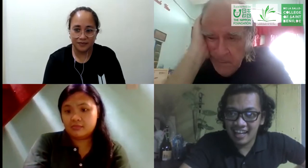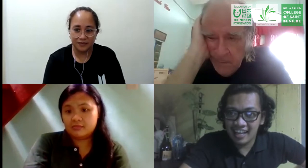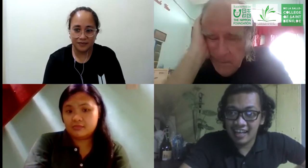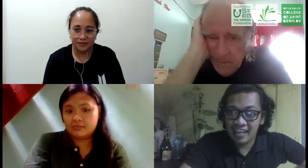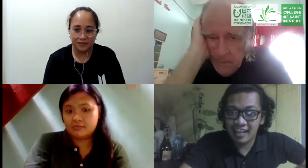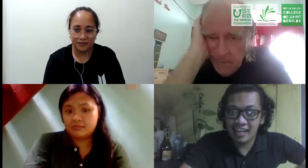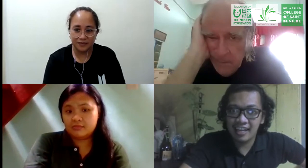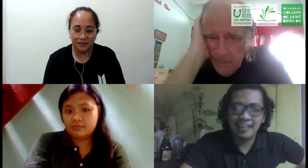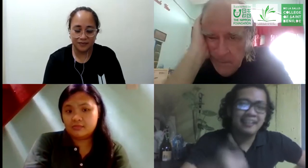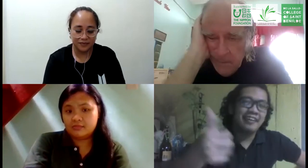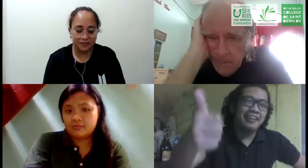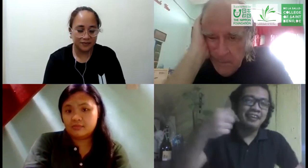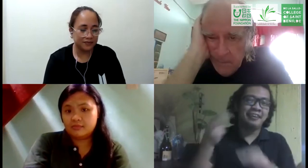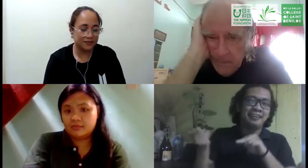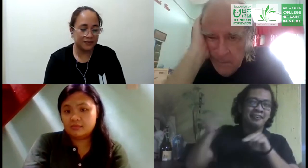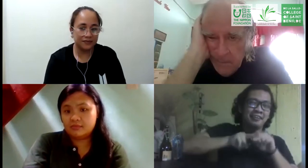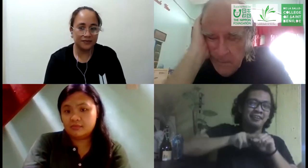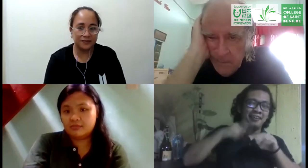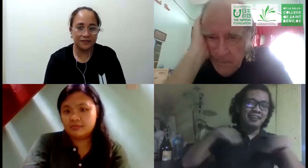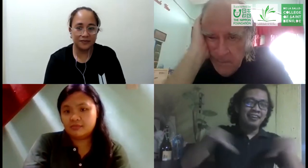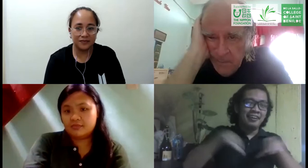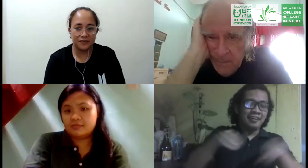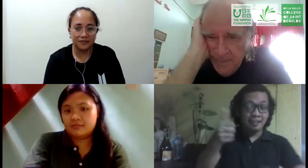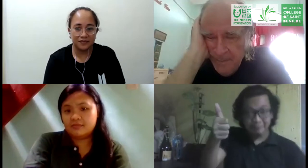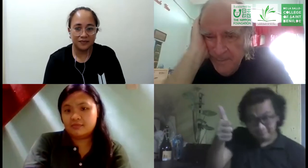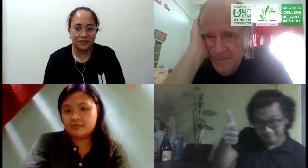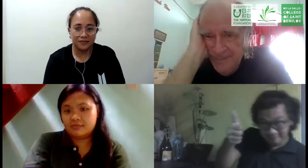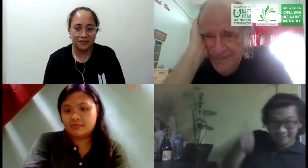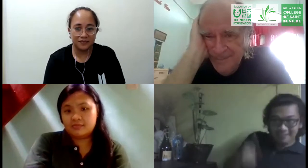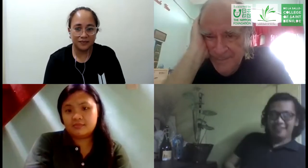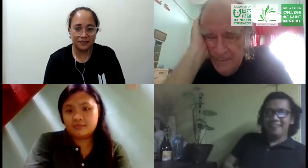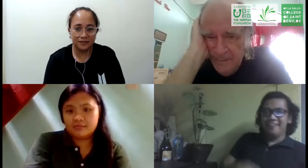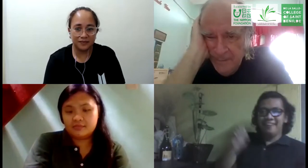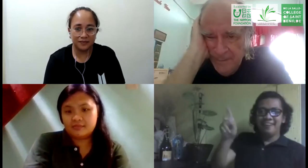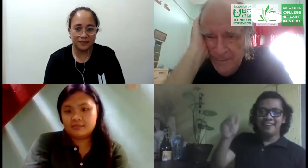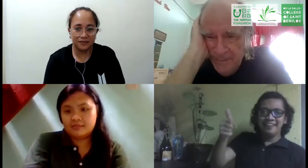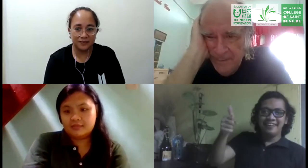I mean, it's just a simple cut and paste anyway if you're just putting all the signs together.